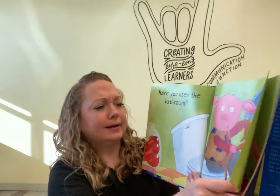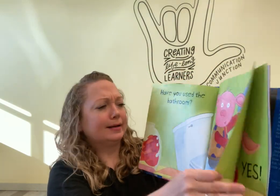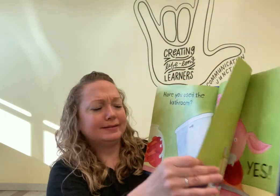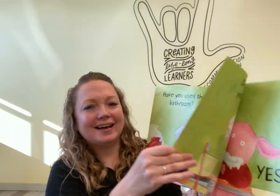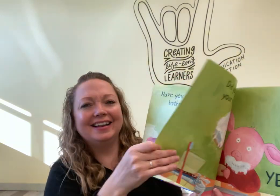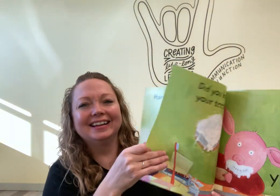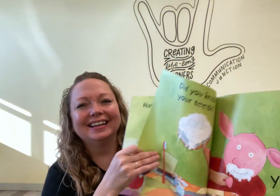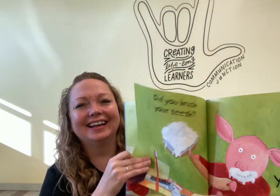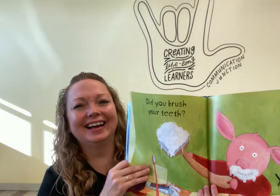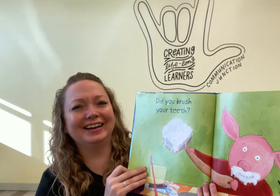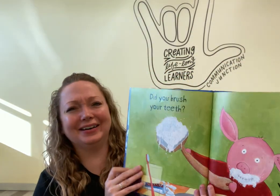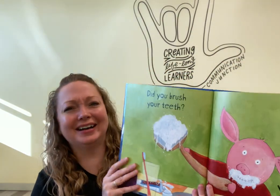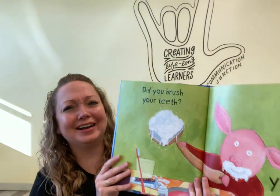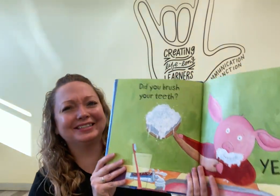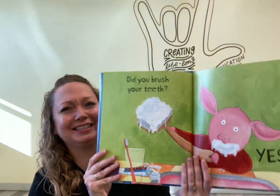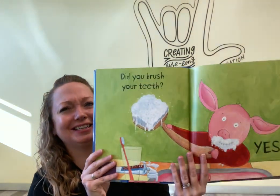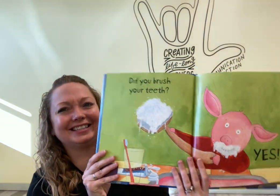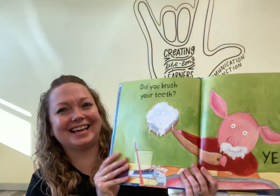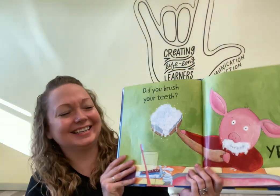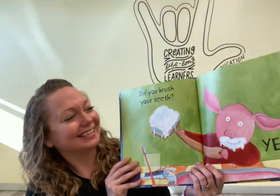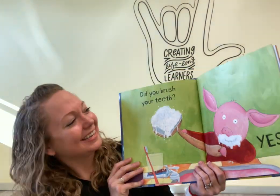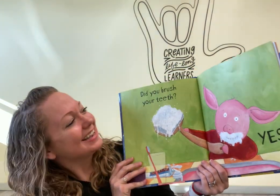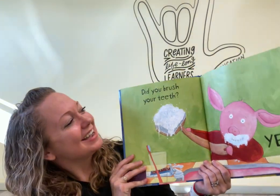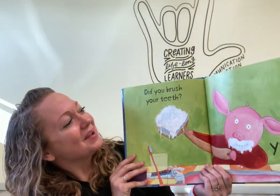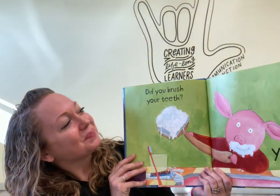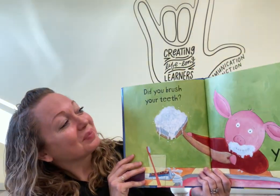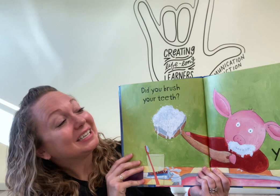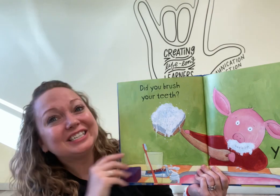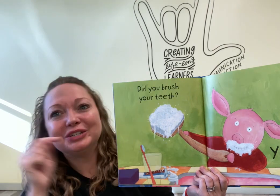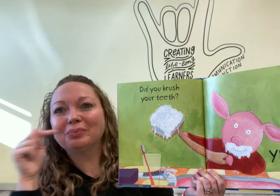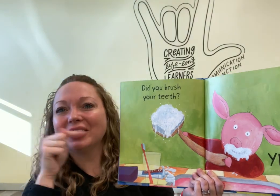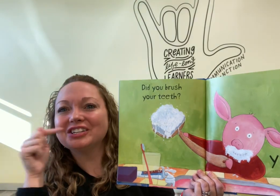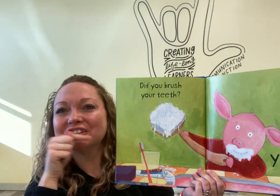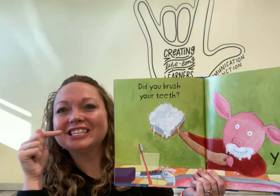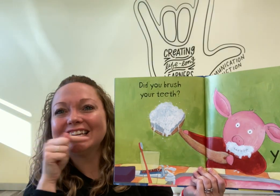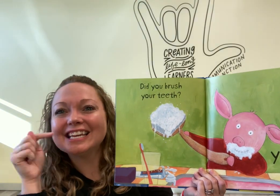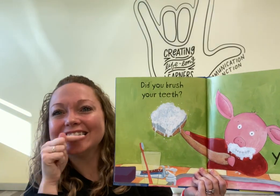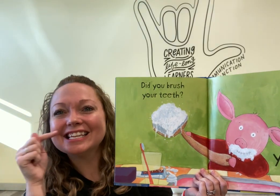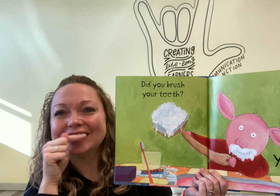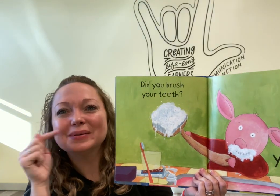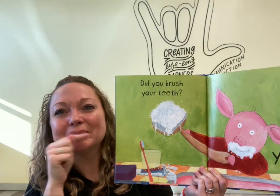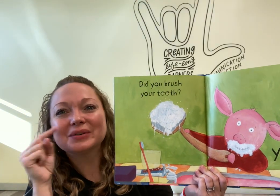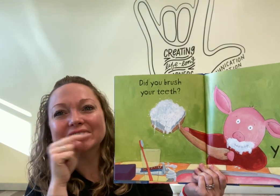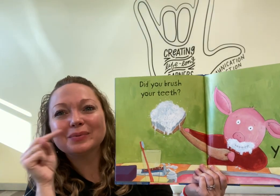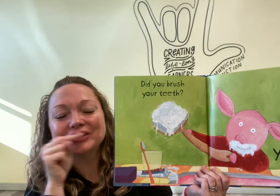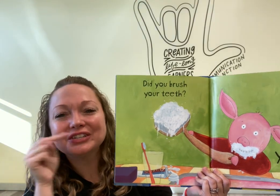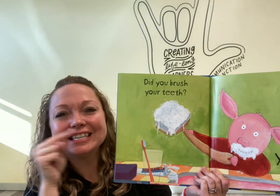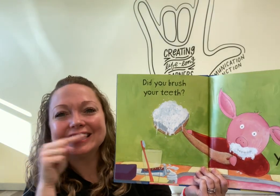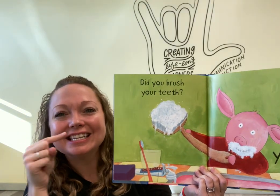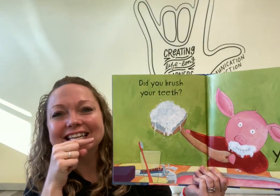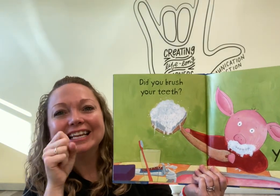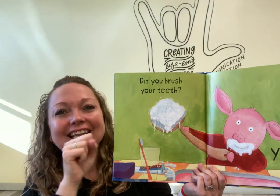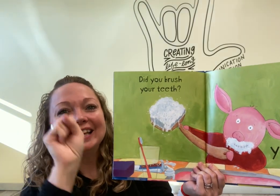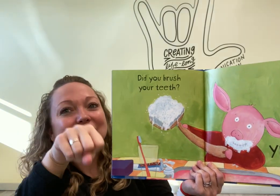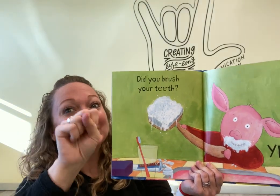not, I don't suggest that. Did you brush your teeth? Pretend to brush your teeth. Cornelius